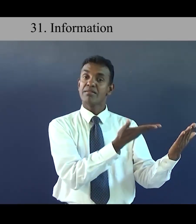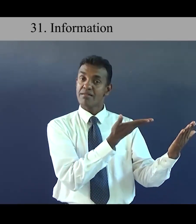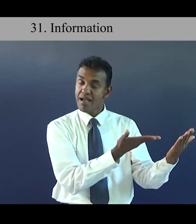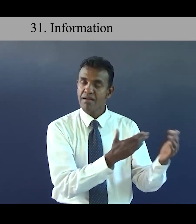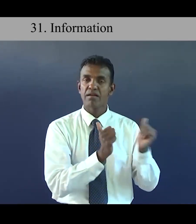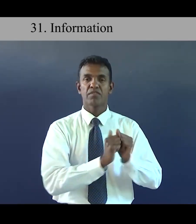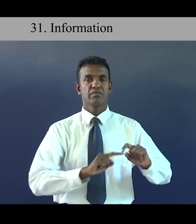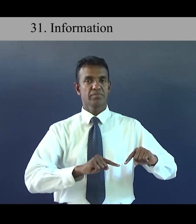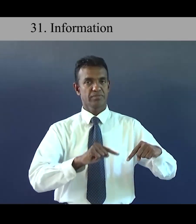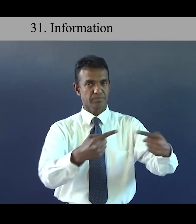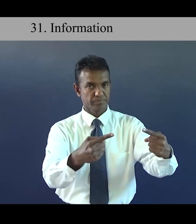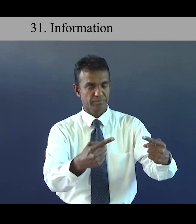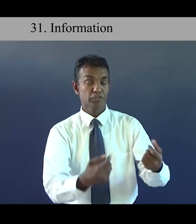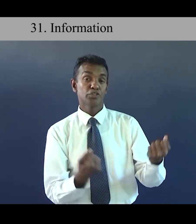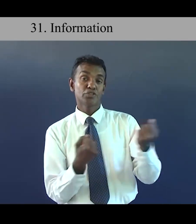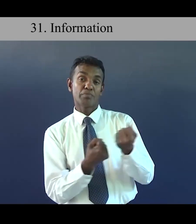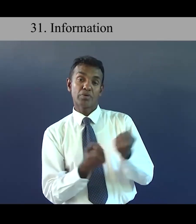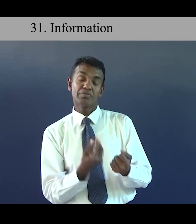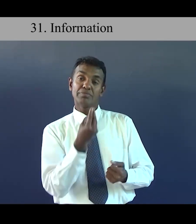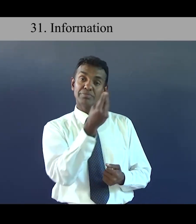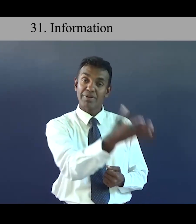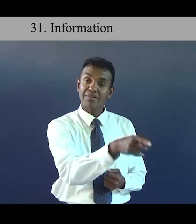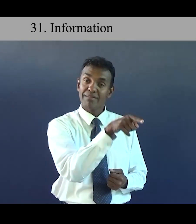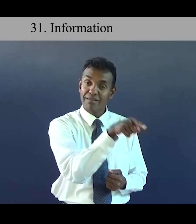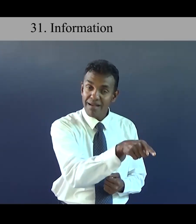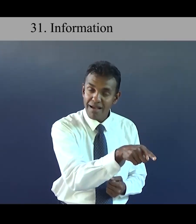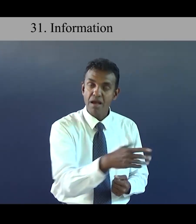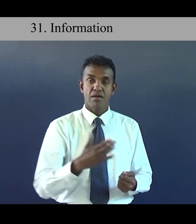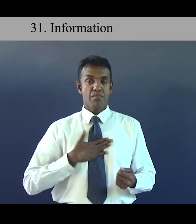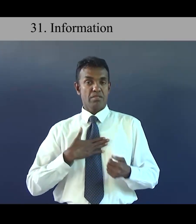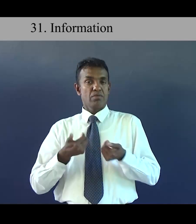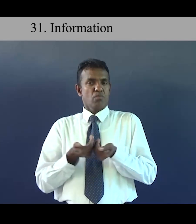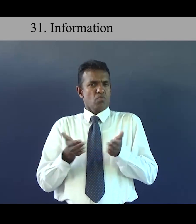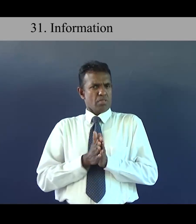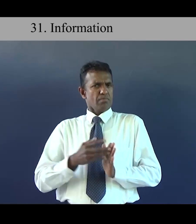Personal information must be kept confidential and private.